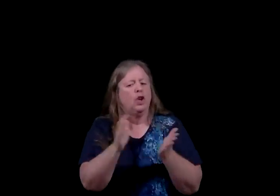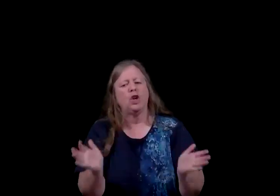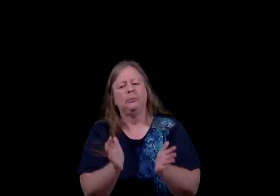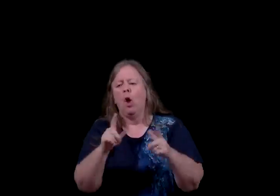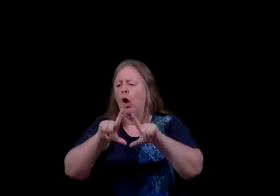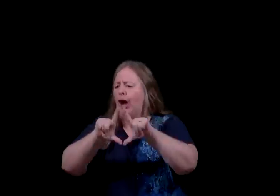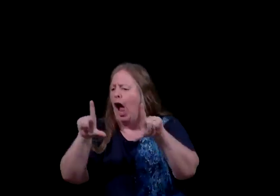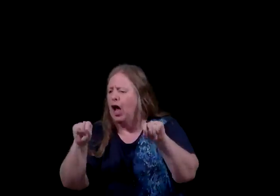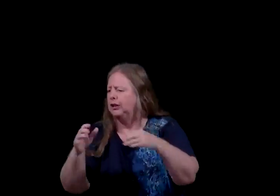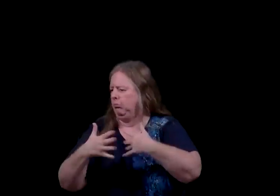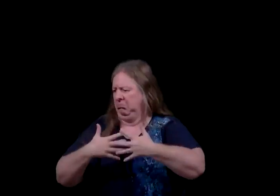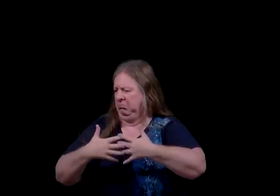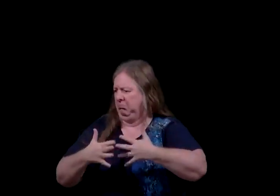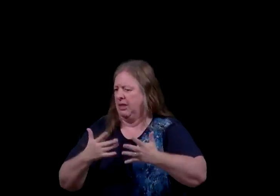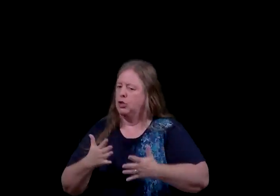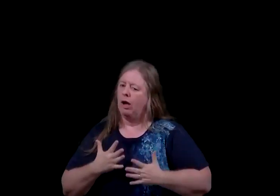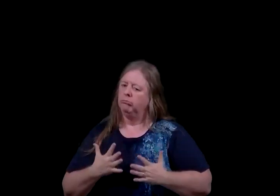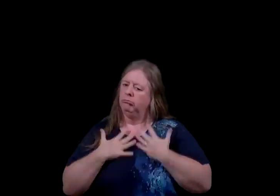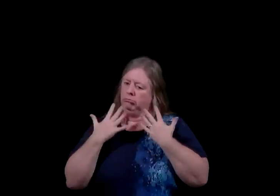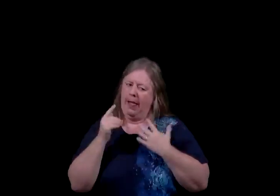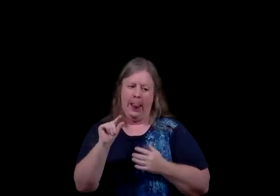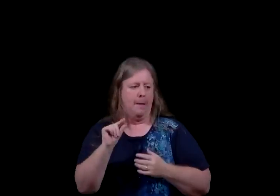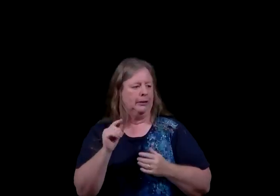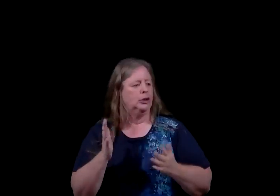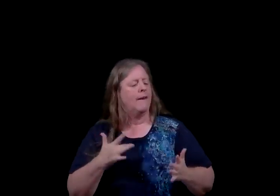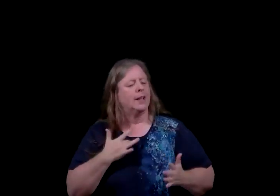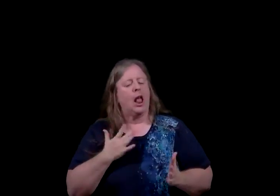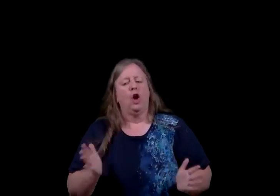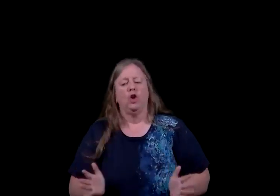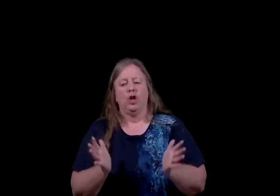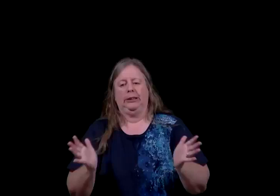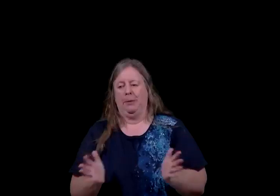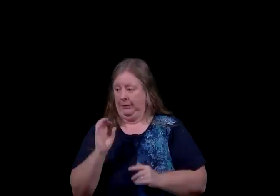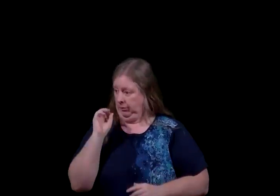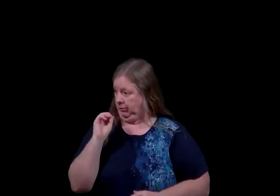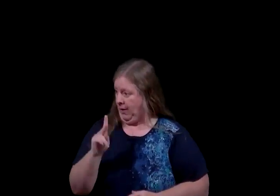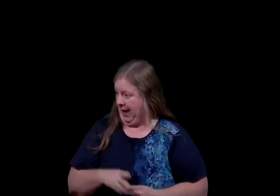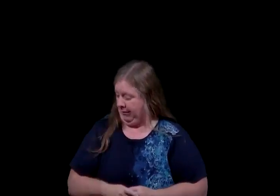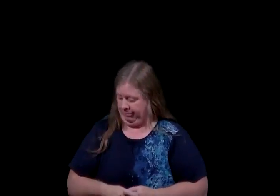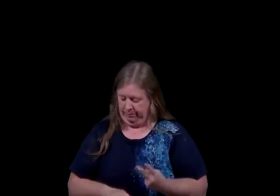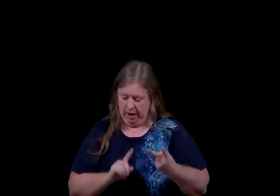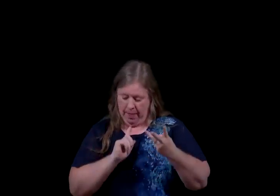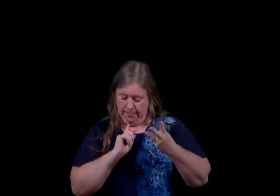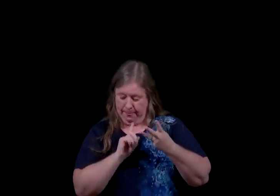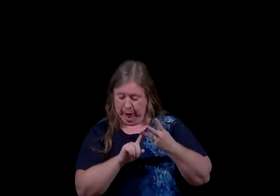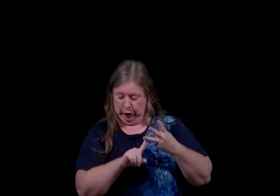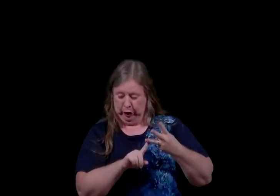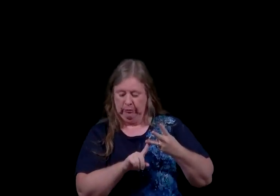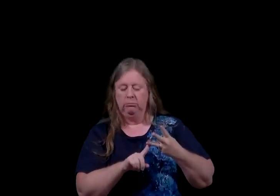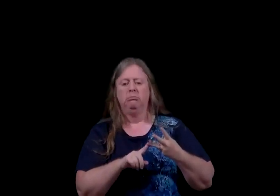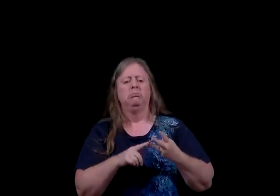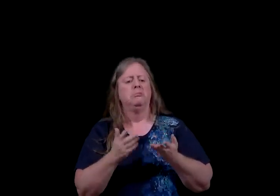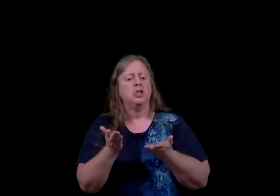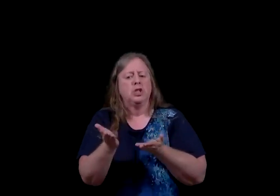Just write a letter of encouragement or a card, something that would inspire Jeff to keep him going and encourage him in his